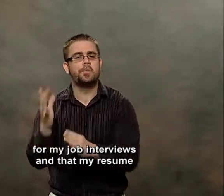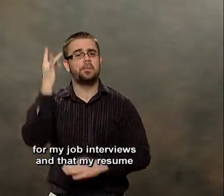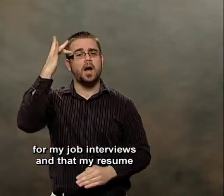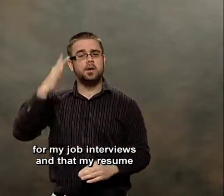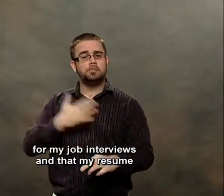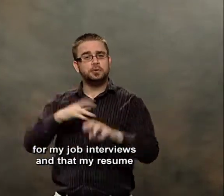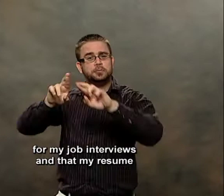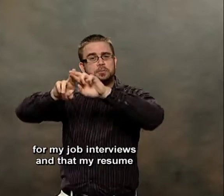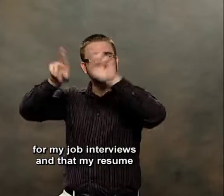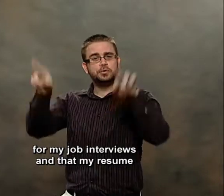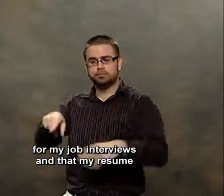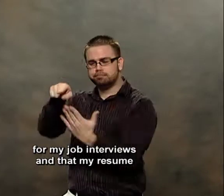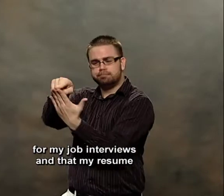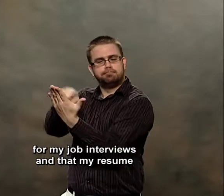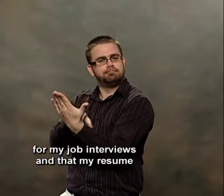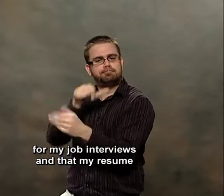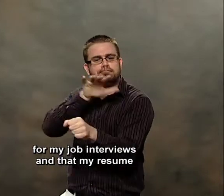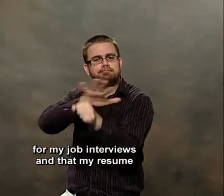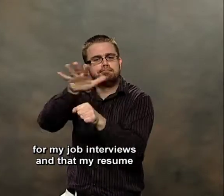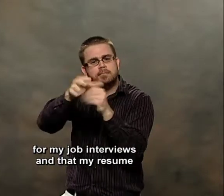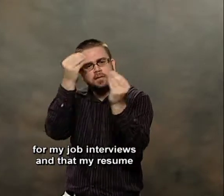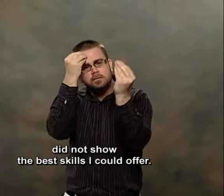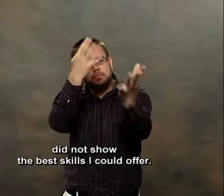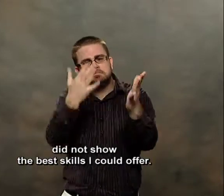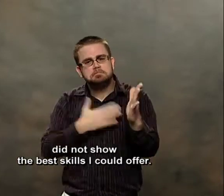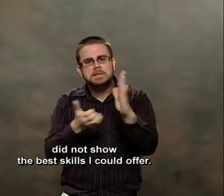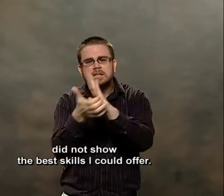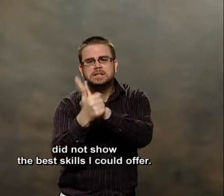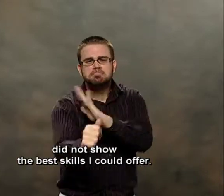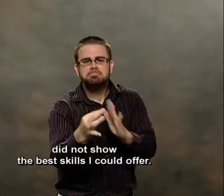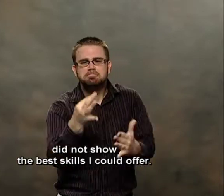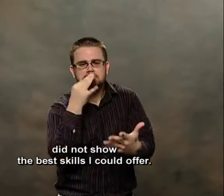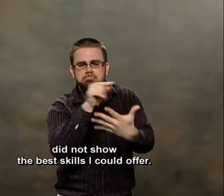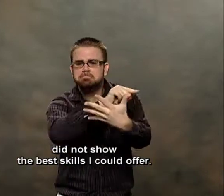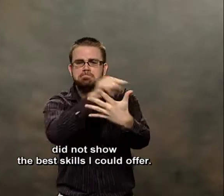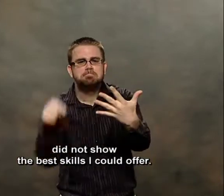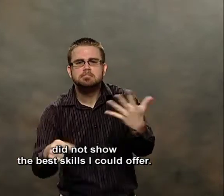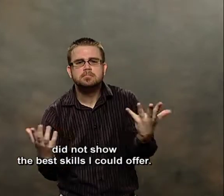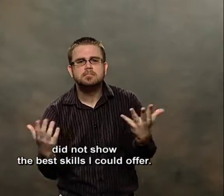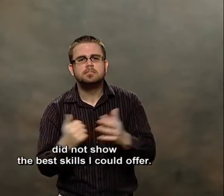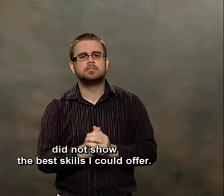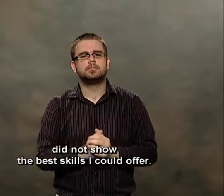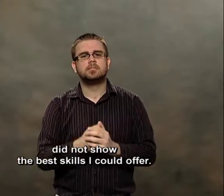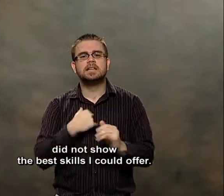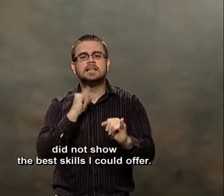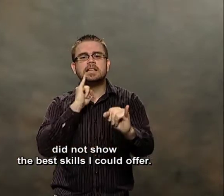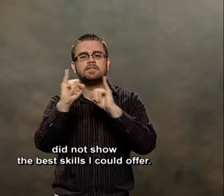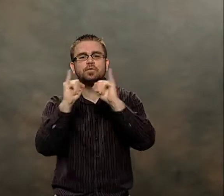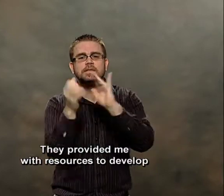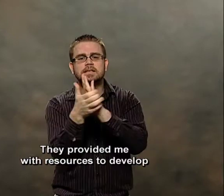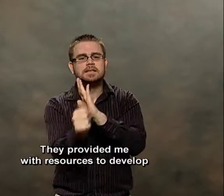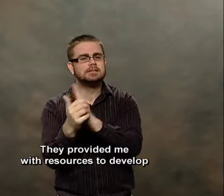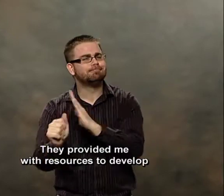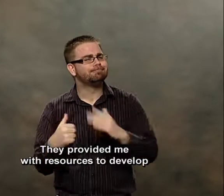interviews, and that my resume did not show the best skills that I could offer. They provided me